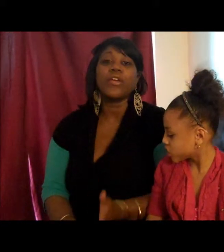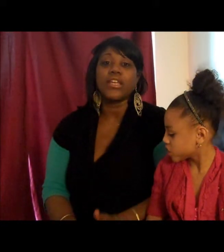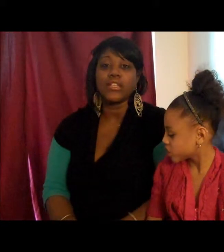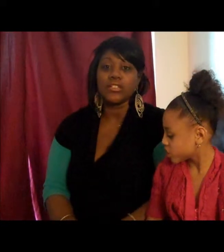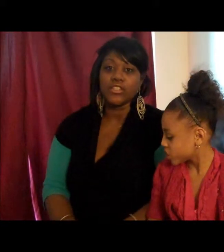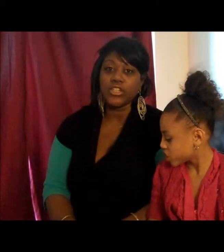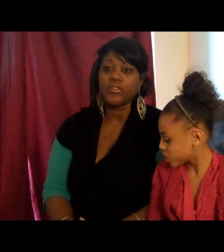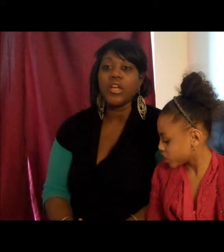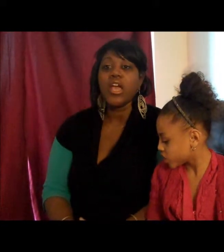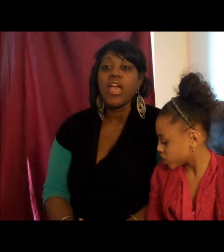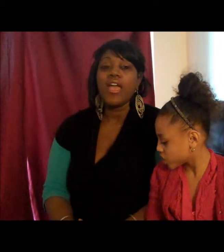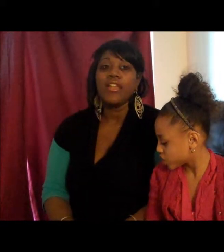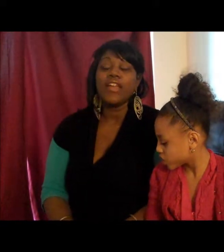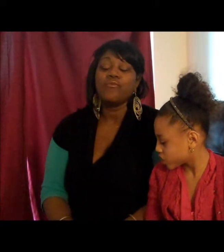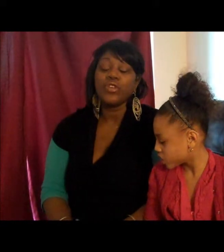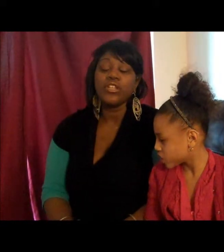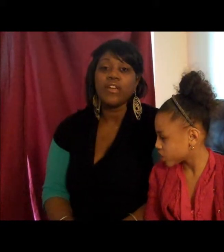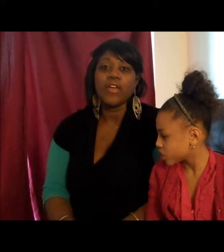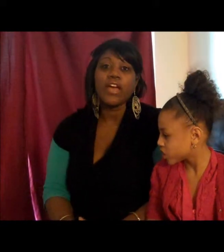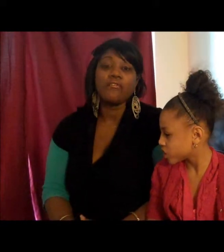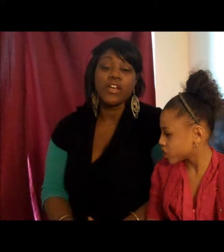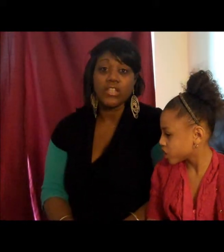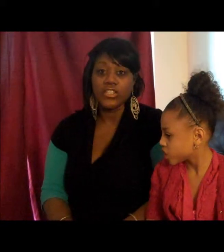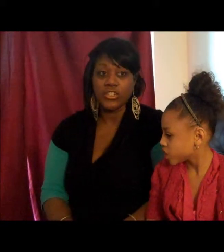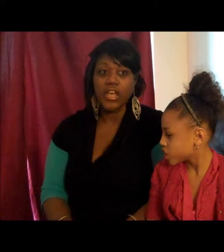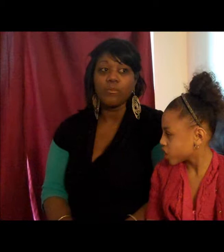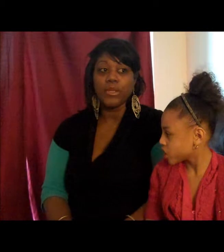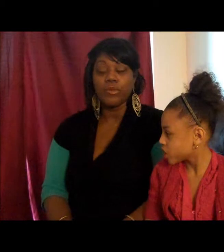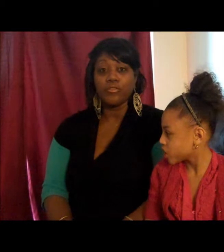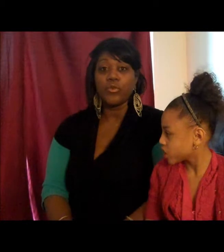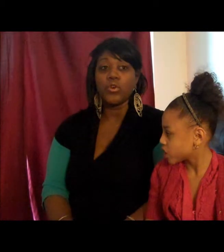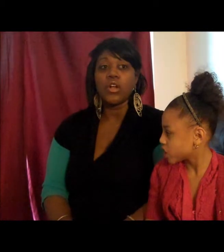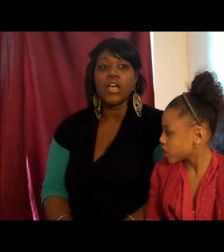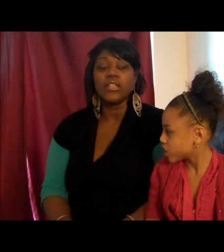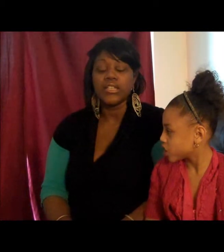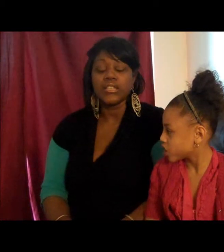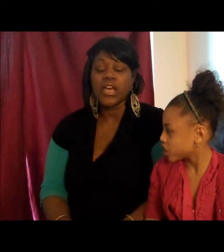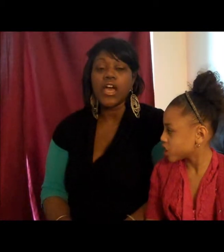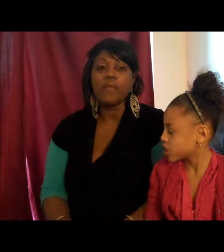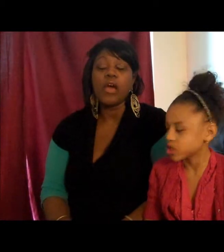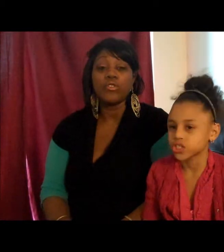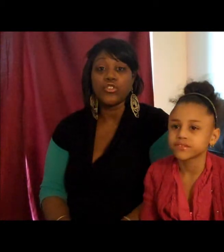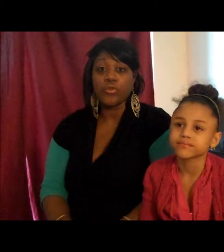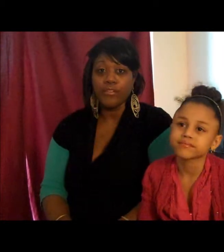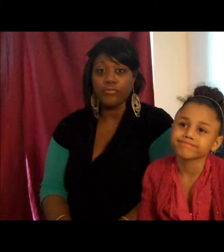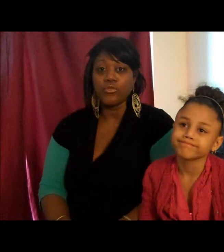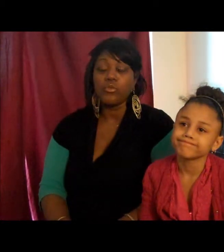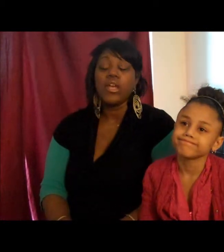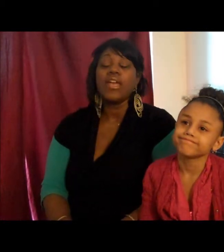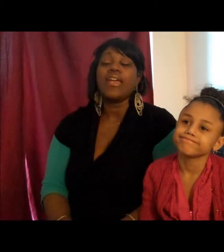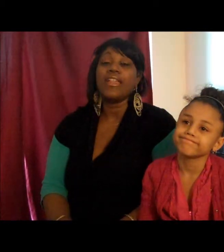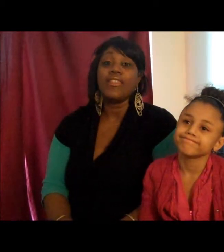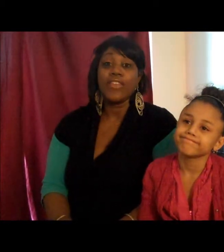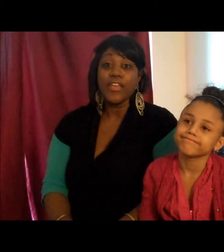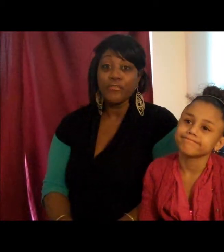grandkids this year. And I really never had a foundation help me before. And this time I was grateful and thankful